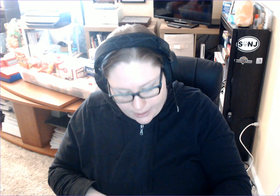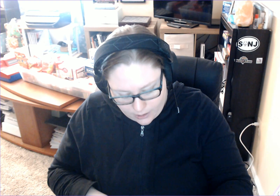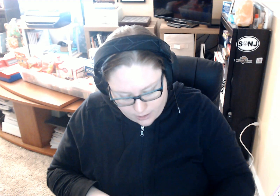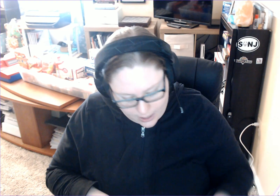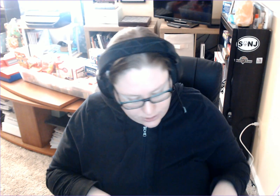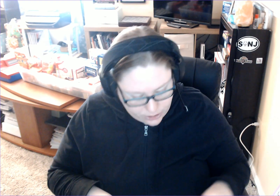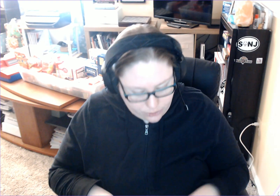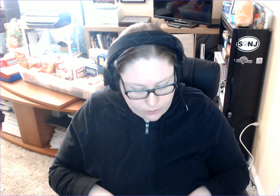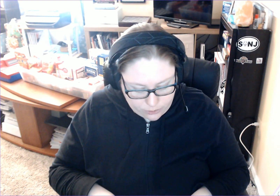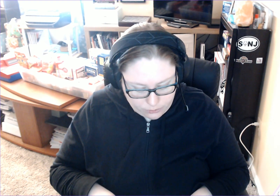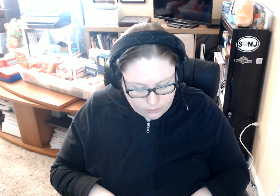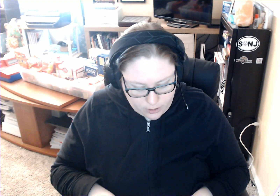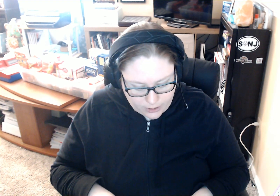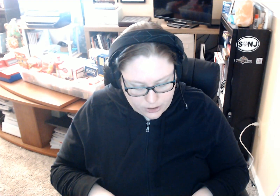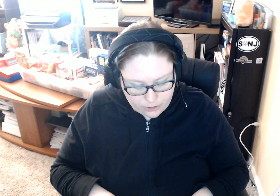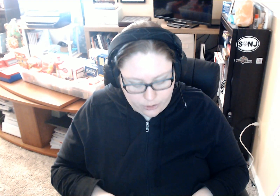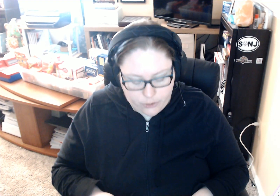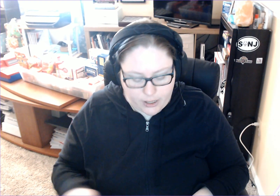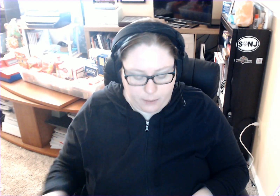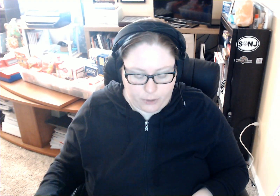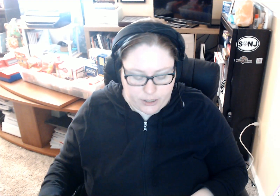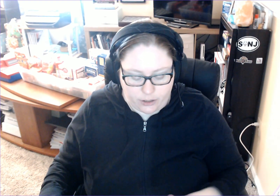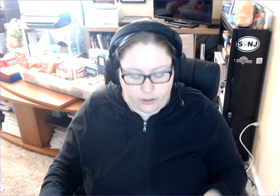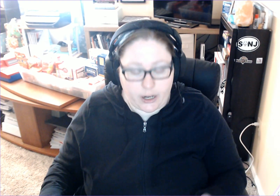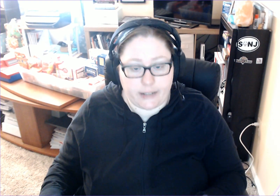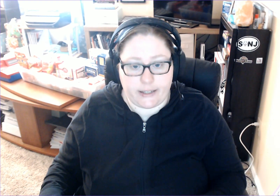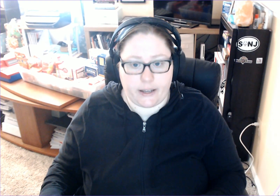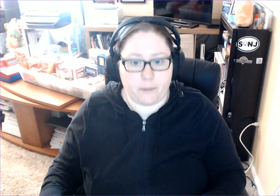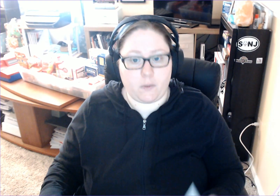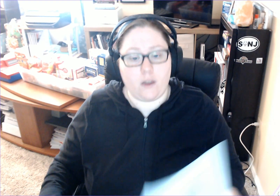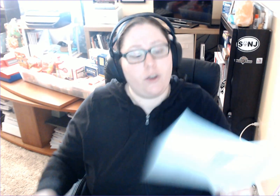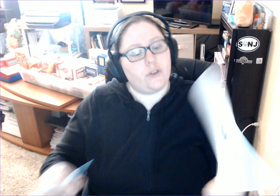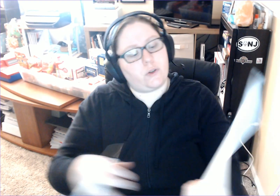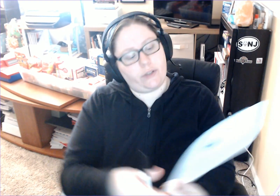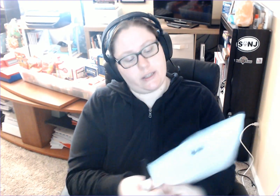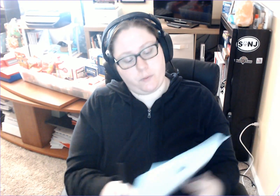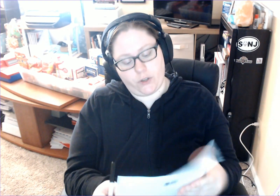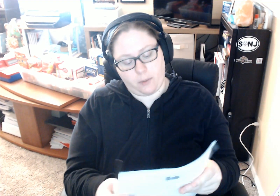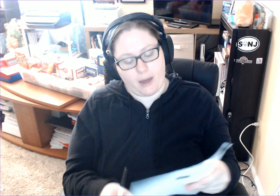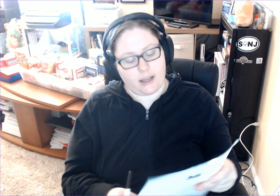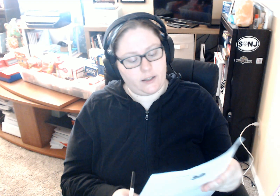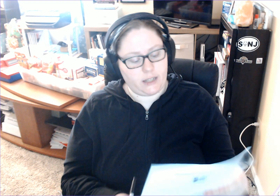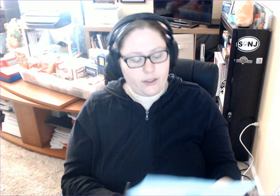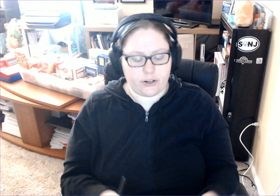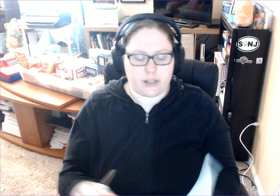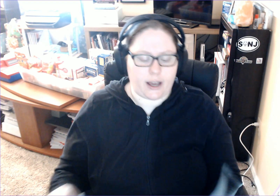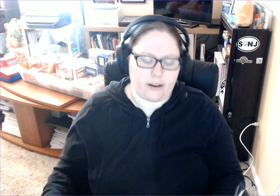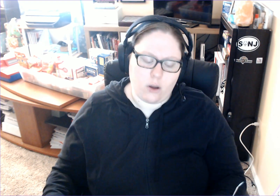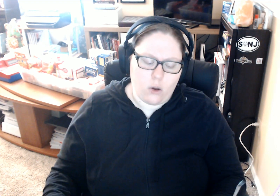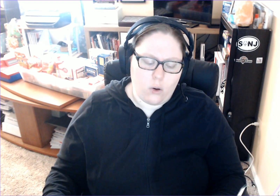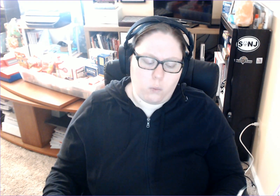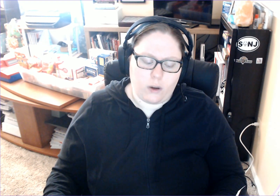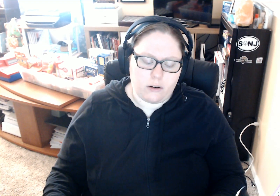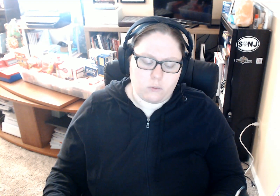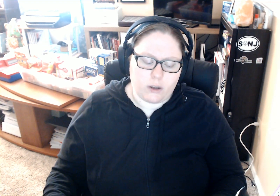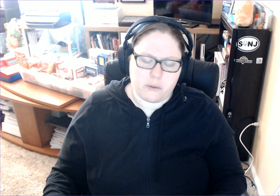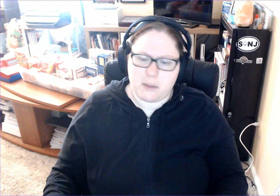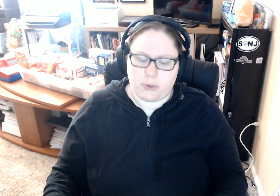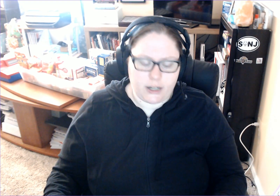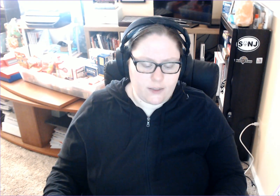next to your clothes hamper is a good idea. So let's look back on the other side. What can we put in that